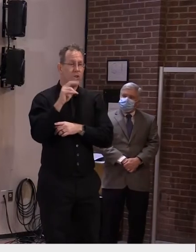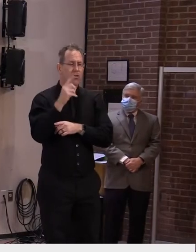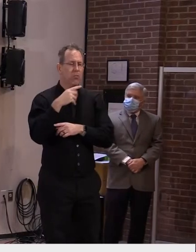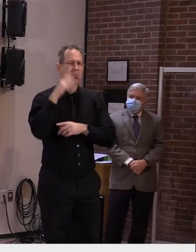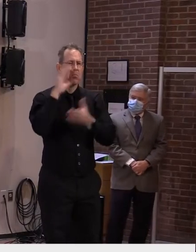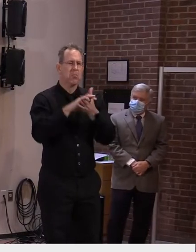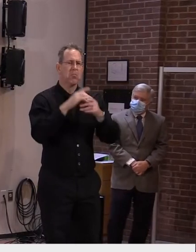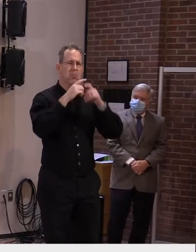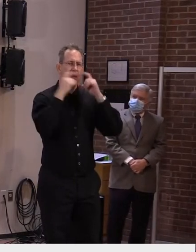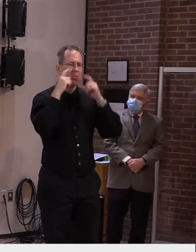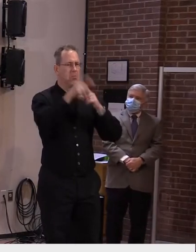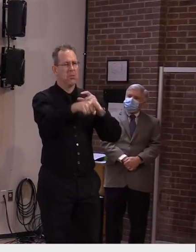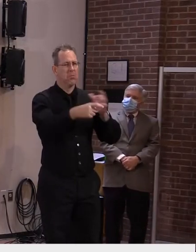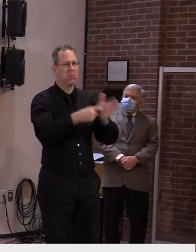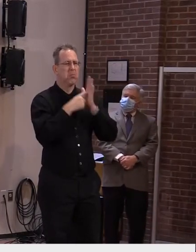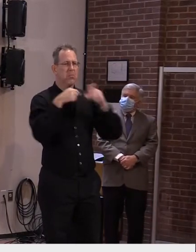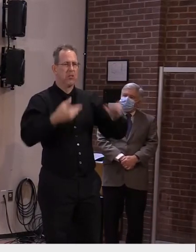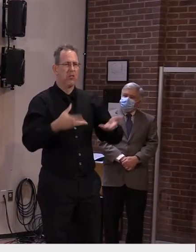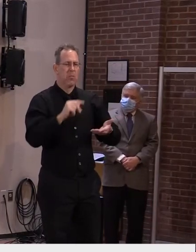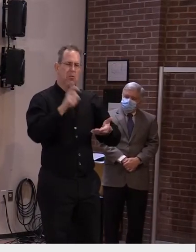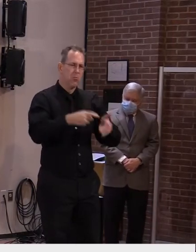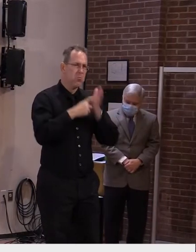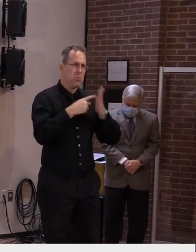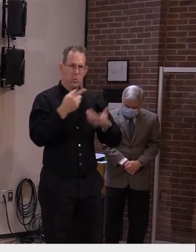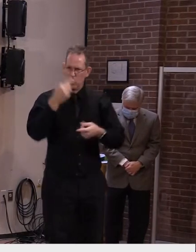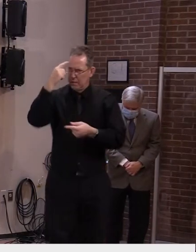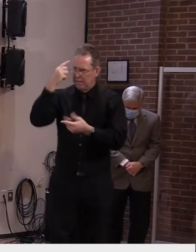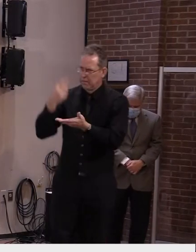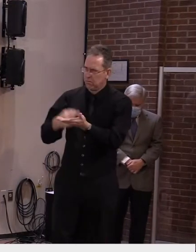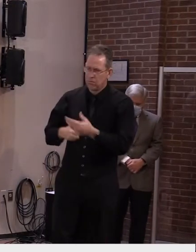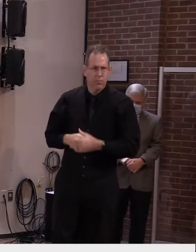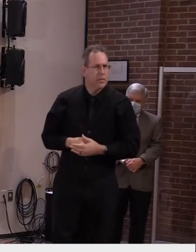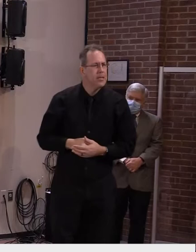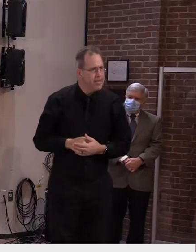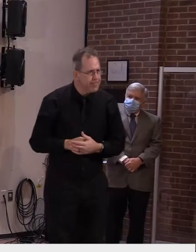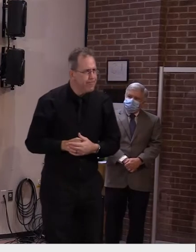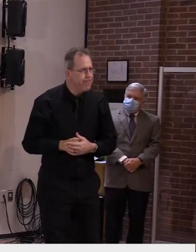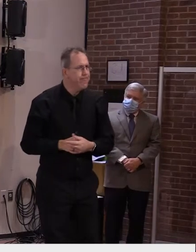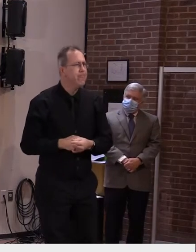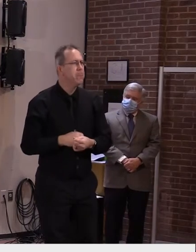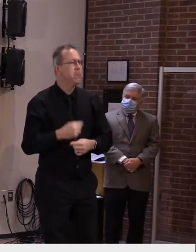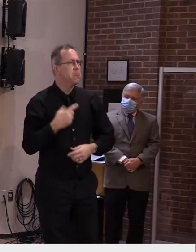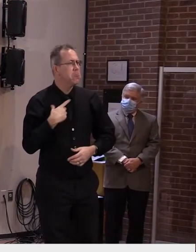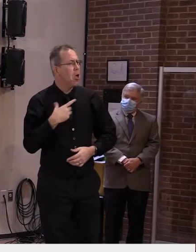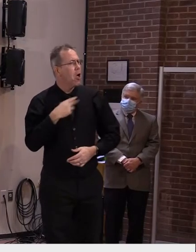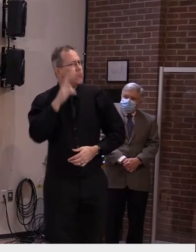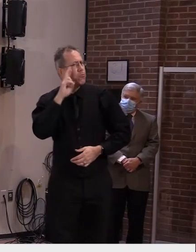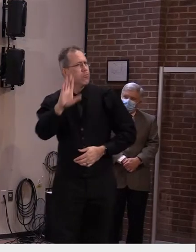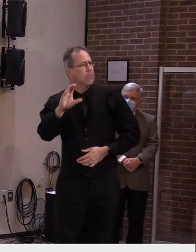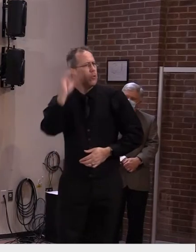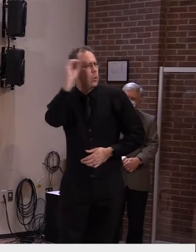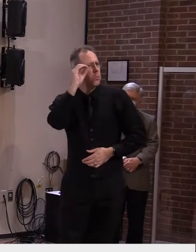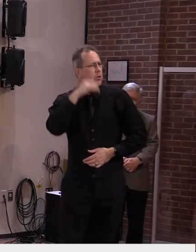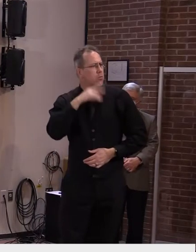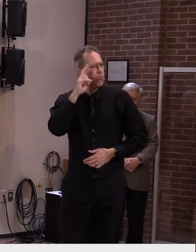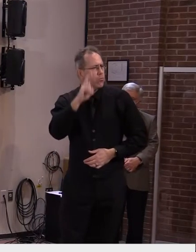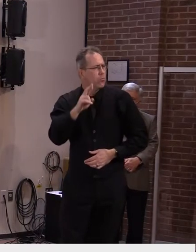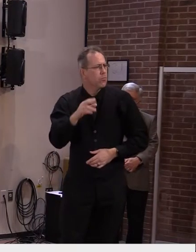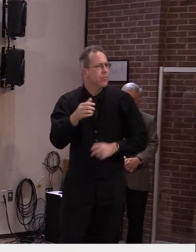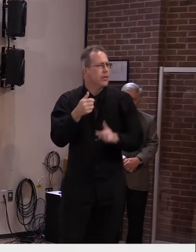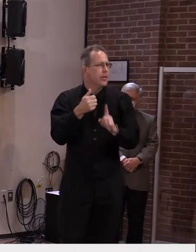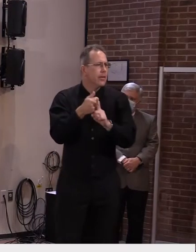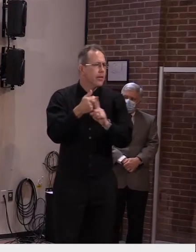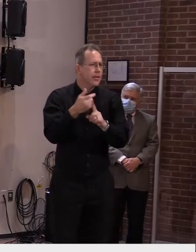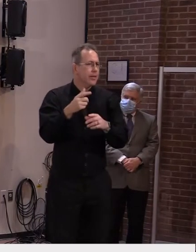in Vermont and served in the House when I was in the Senate. But again, from my standpoint, having a